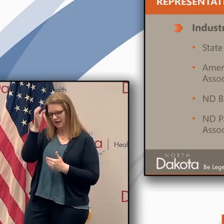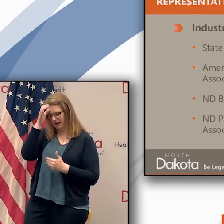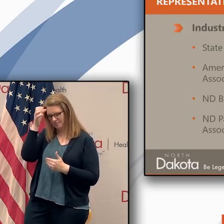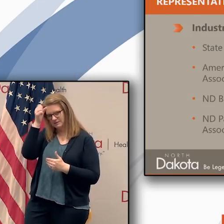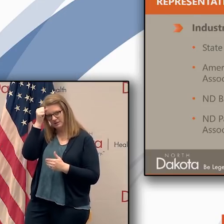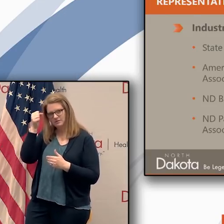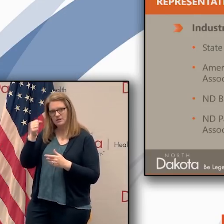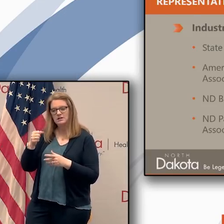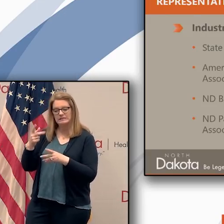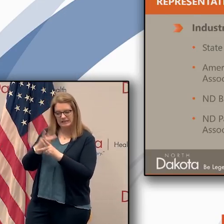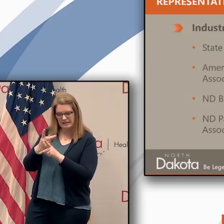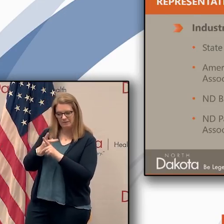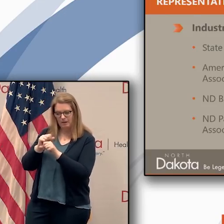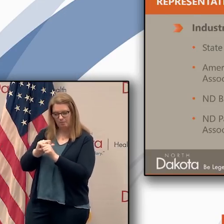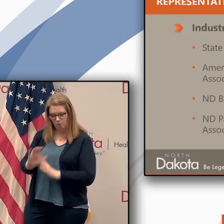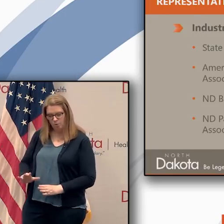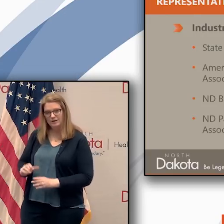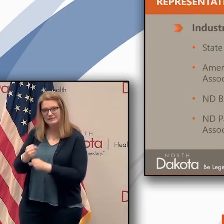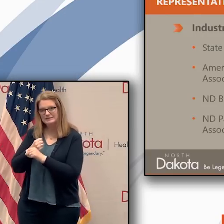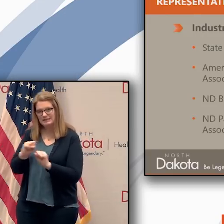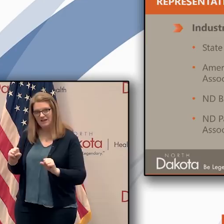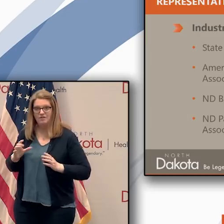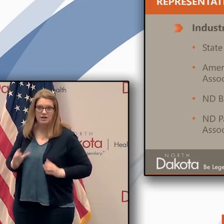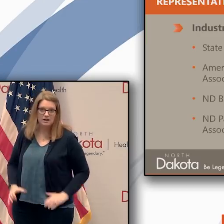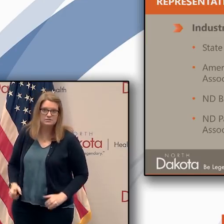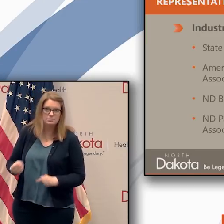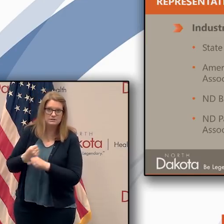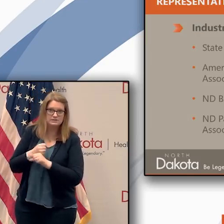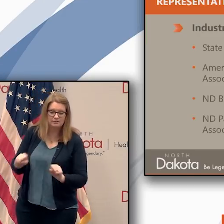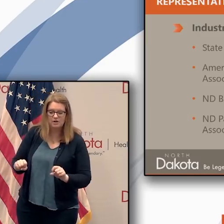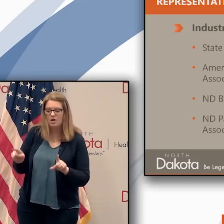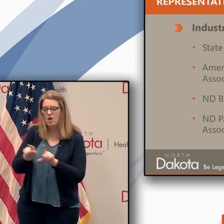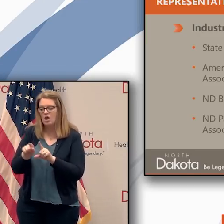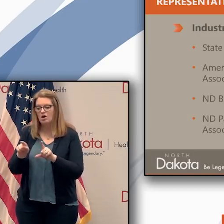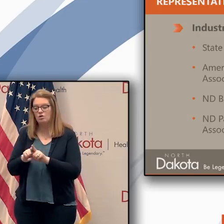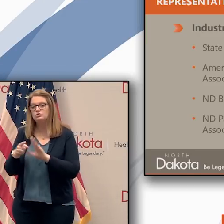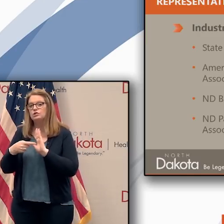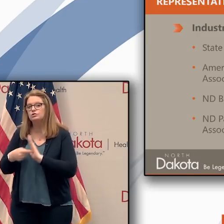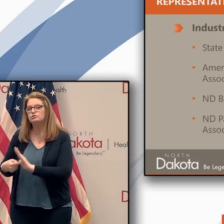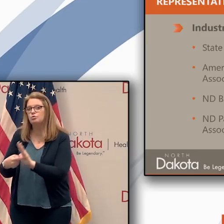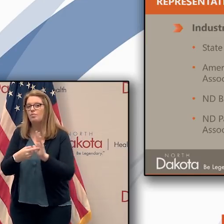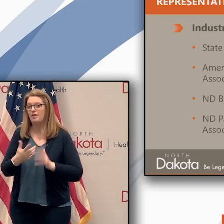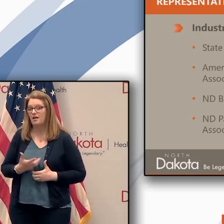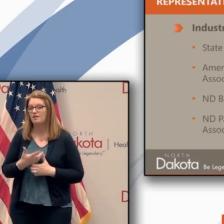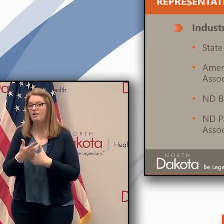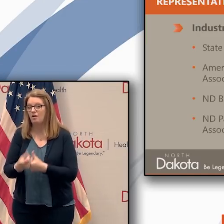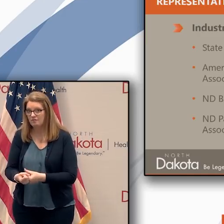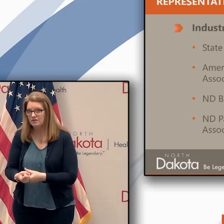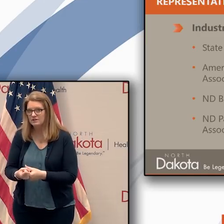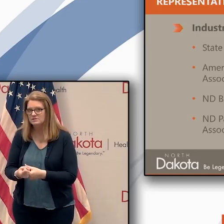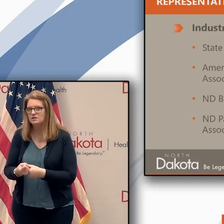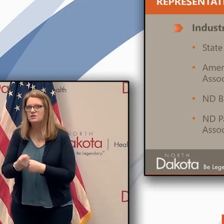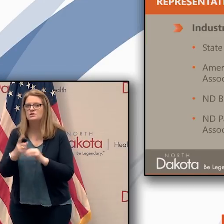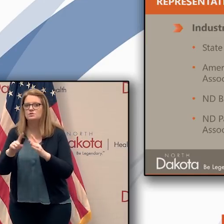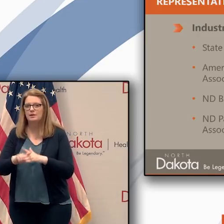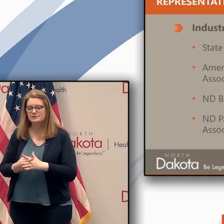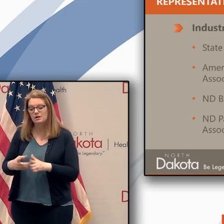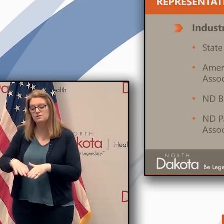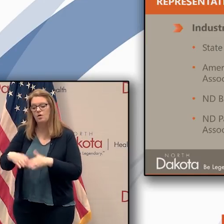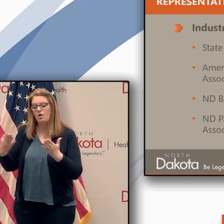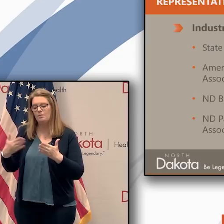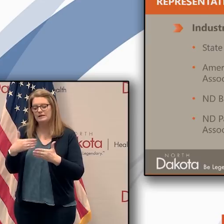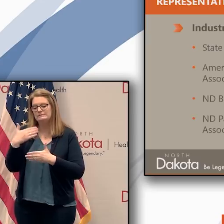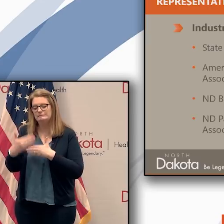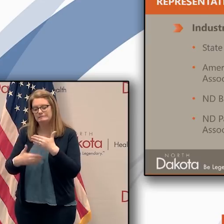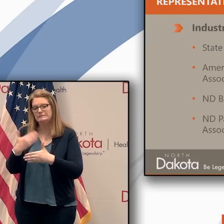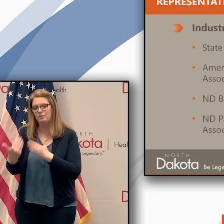and customers safe, and that inspire consumer confidence so that we may gradually achieve our new normal. And they